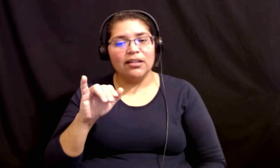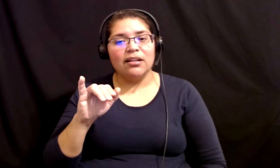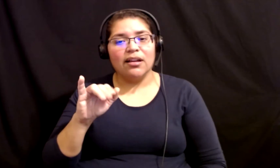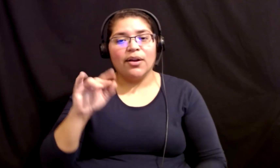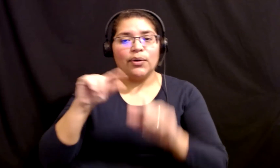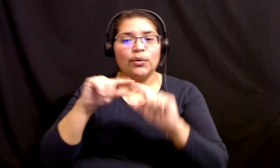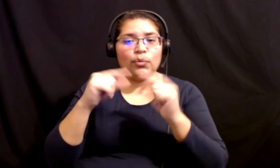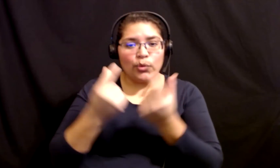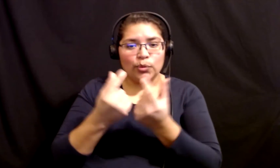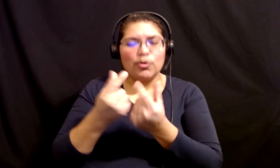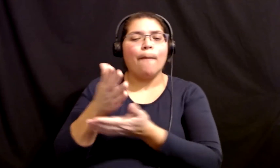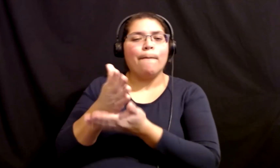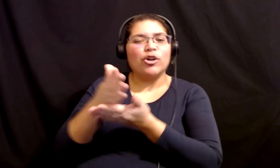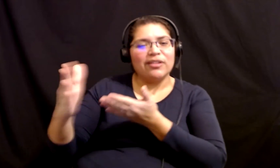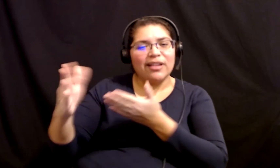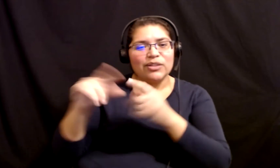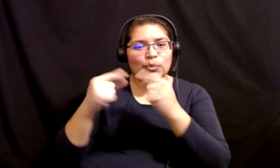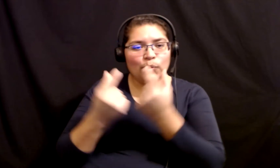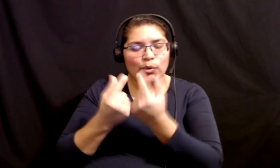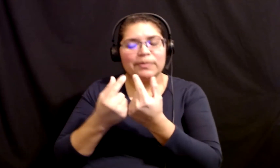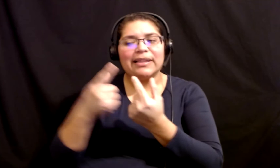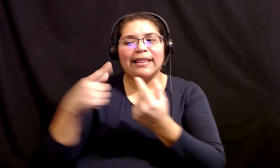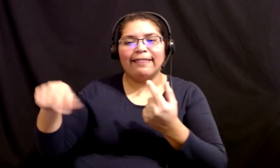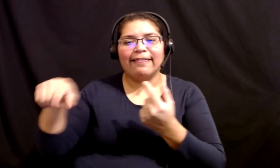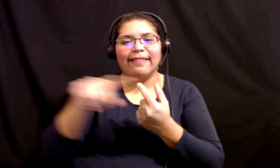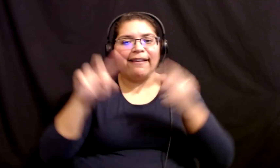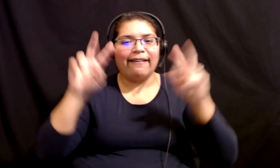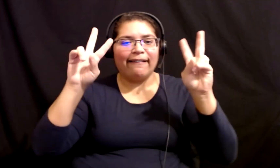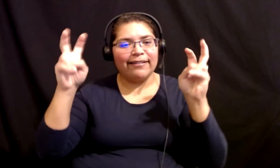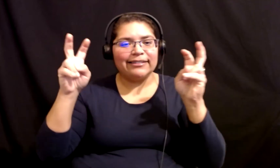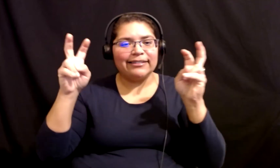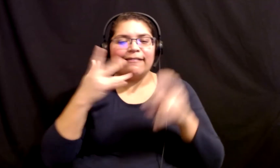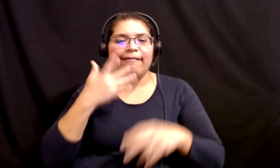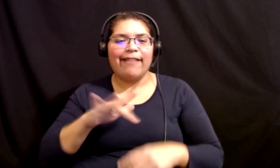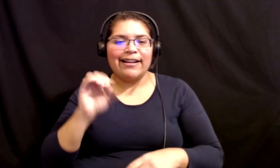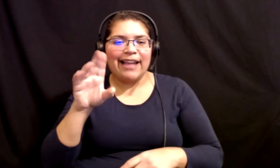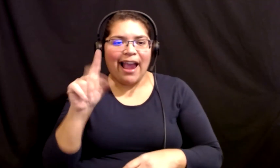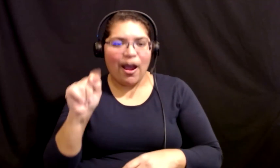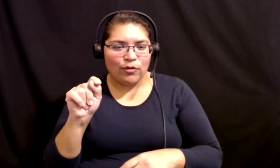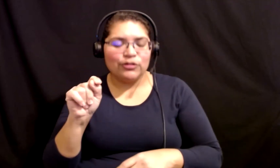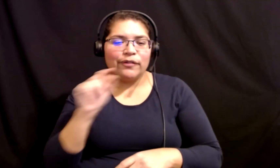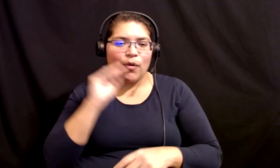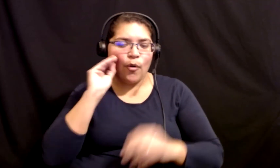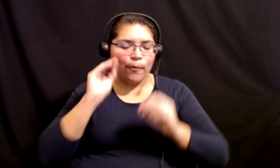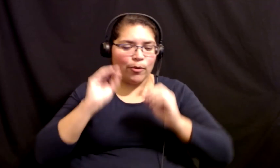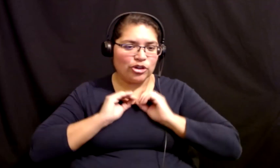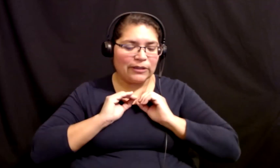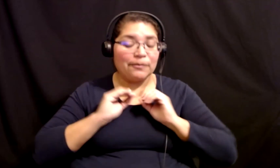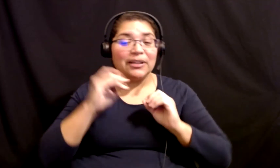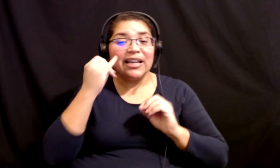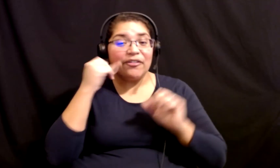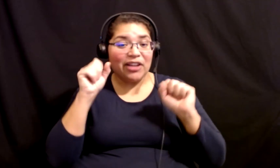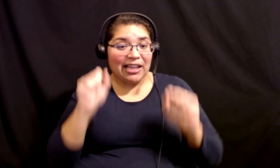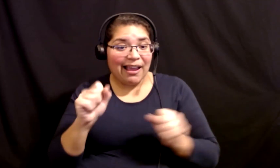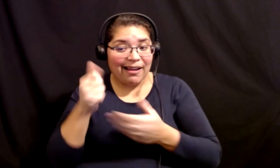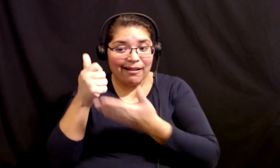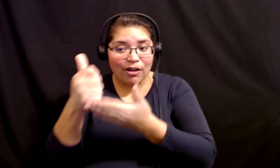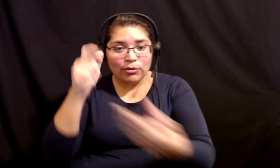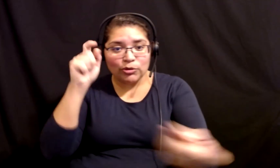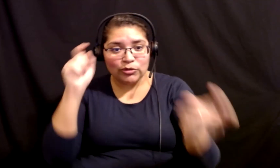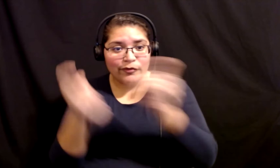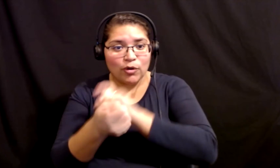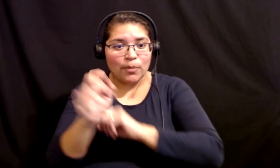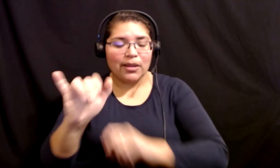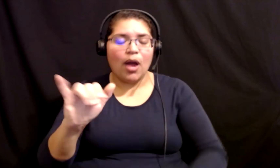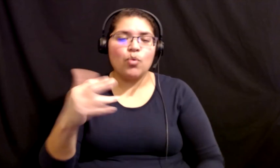groups, marginalized groups, have been locked out of homeownership for a very long time. And if there's something we can do to transform that,